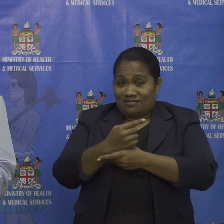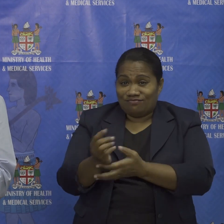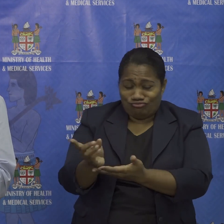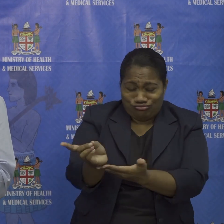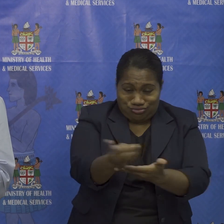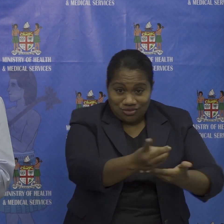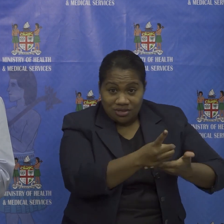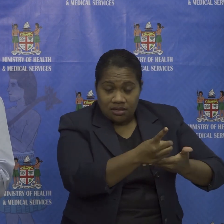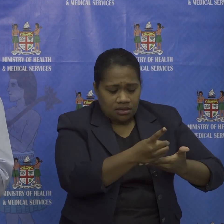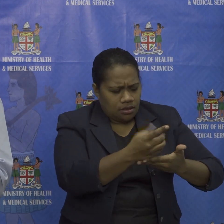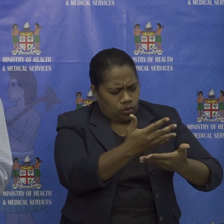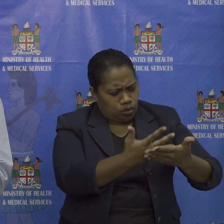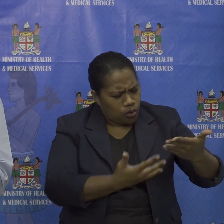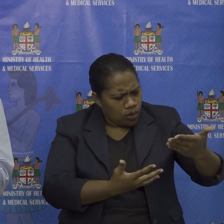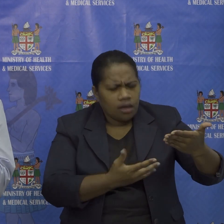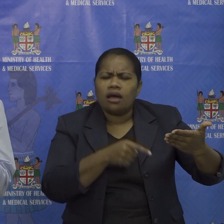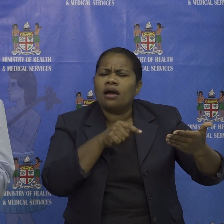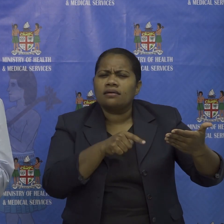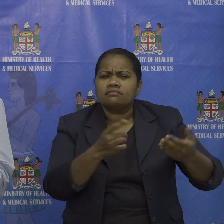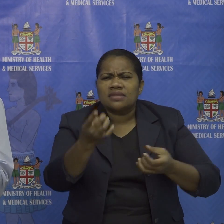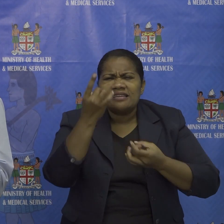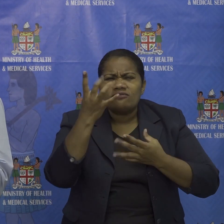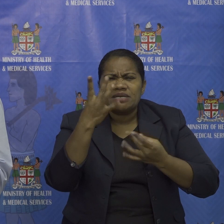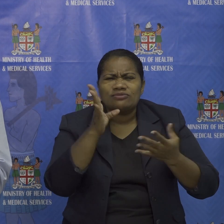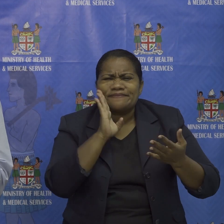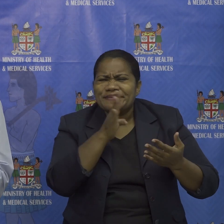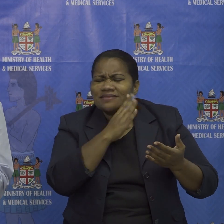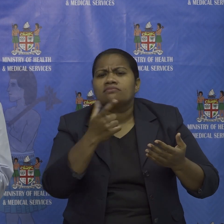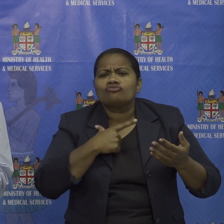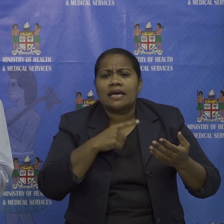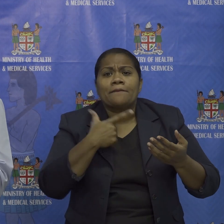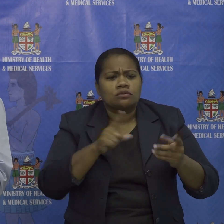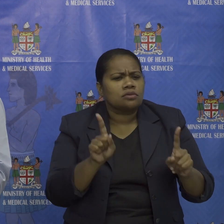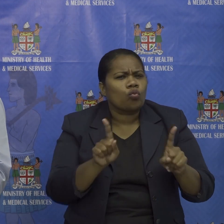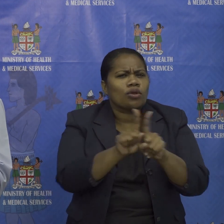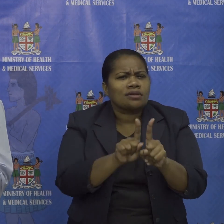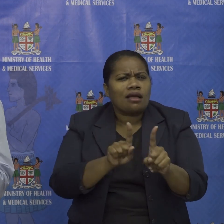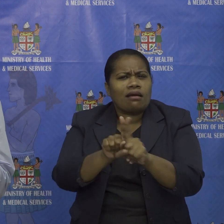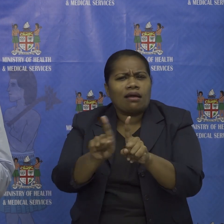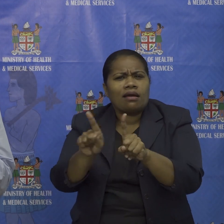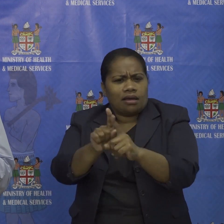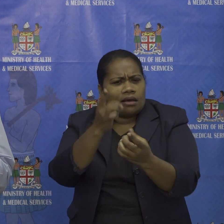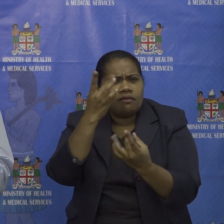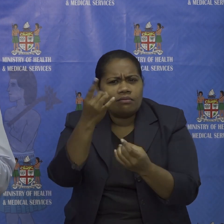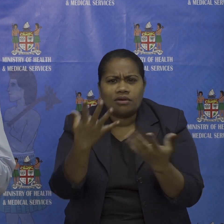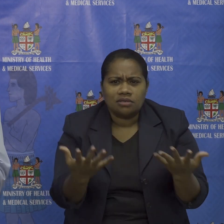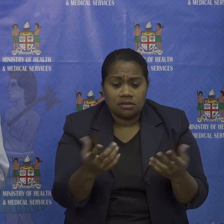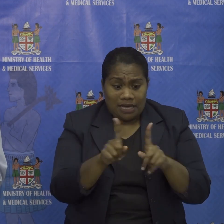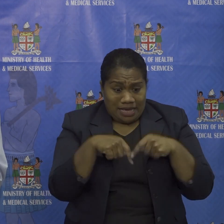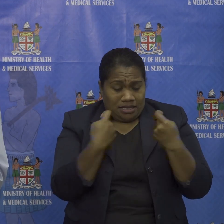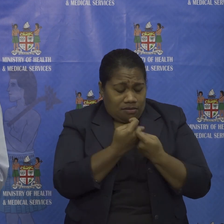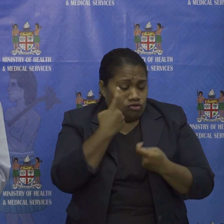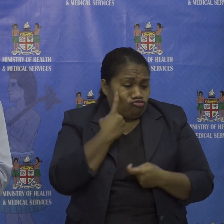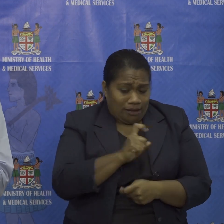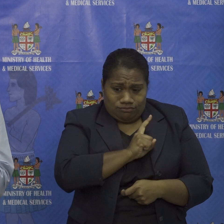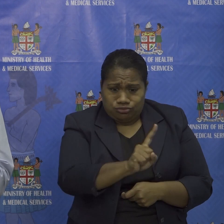there was a lot of missing information in terms of contact details, because the team ran around last night trying to find as many individuals